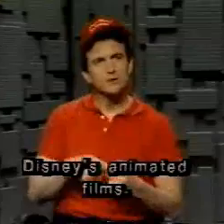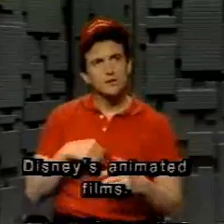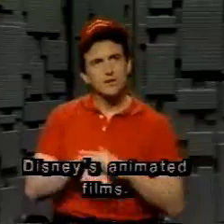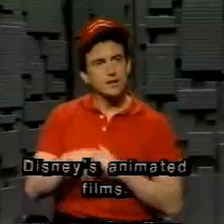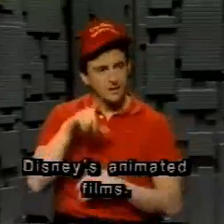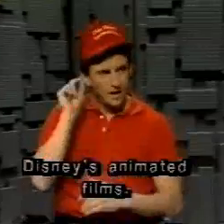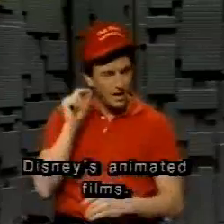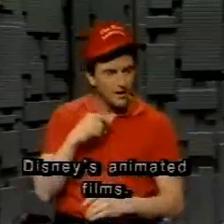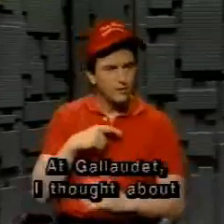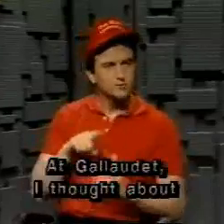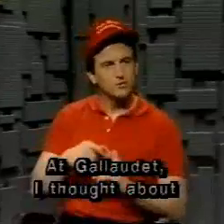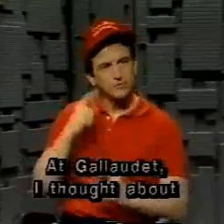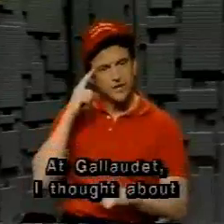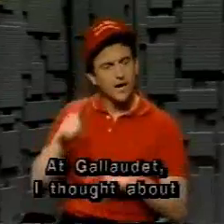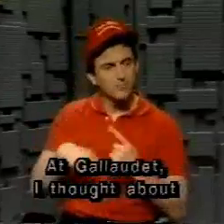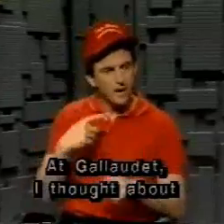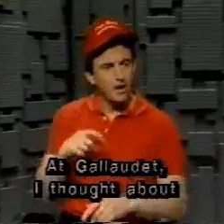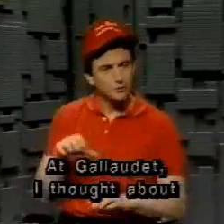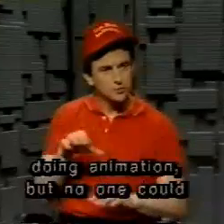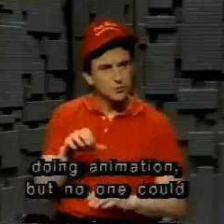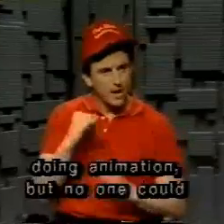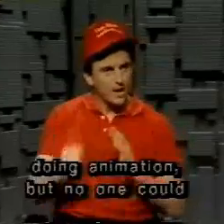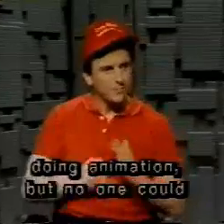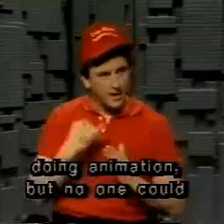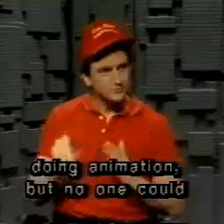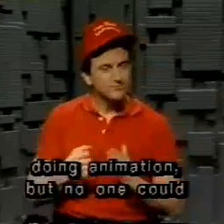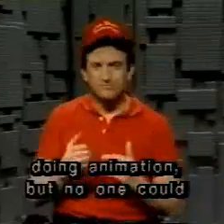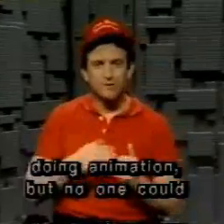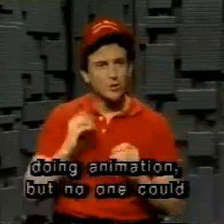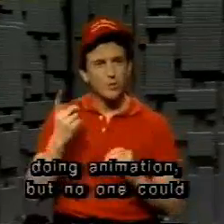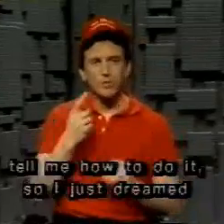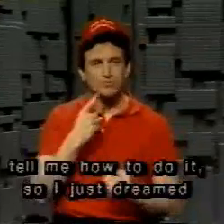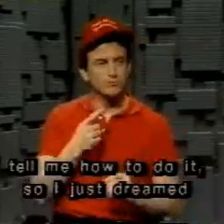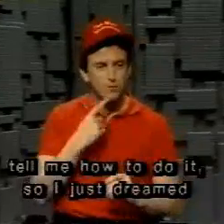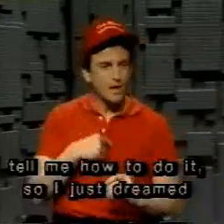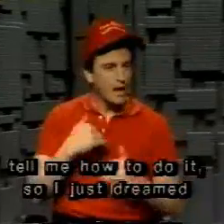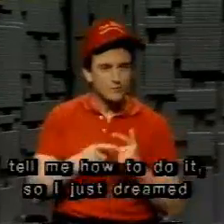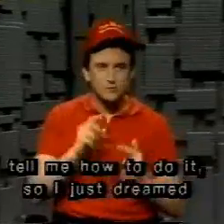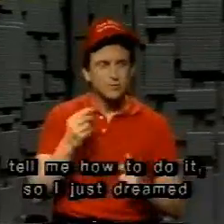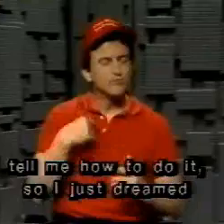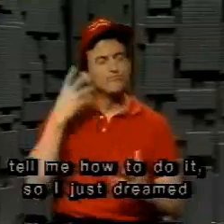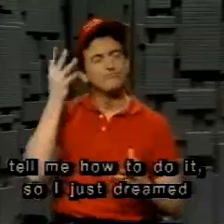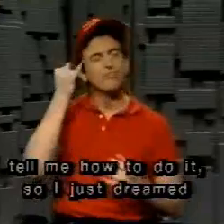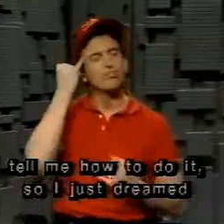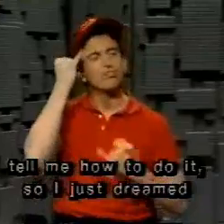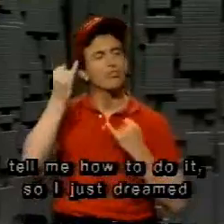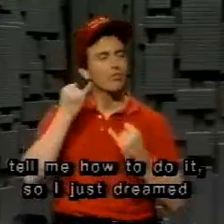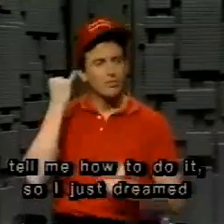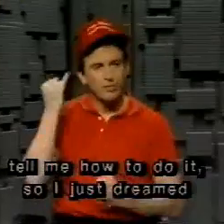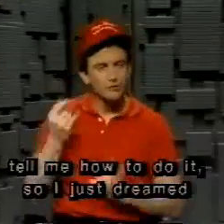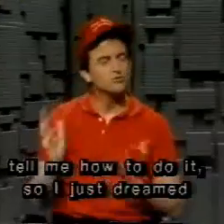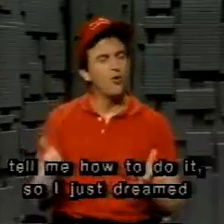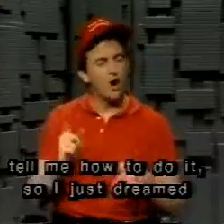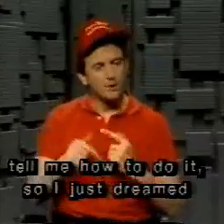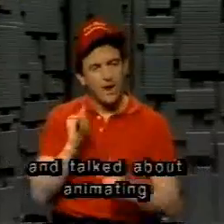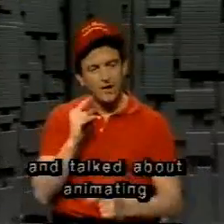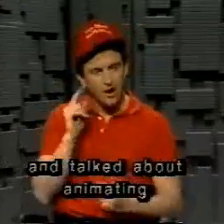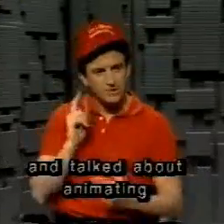At Gallaudet, I thought about doing animation, but no one could tell me how to do it. So I just dreamed and talked about animating until my